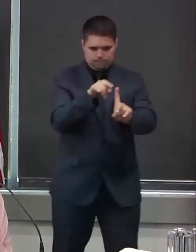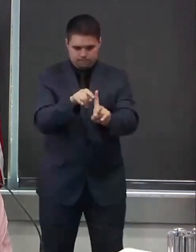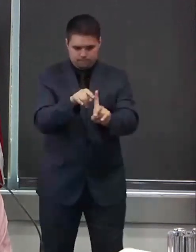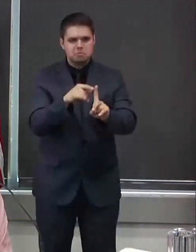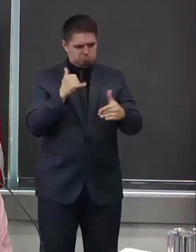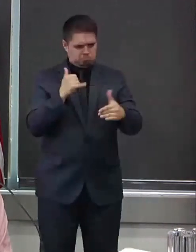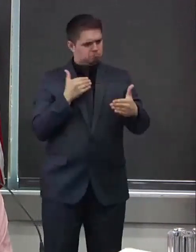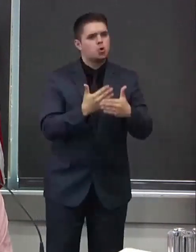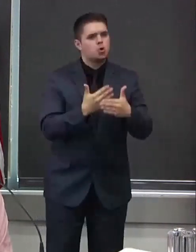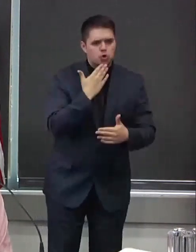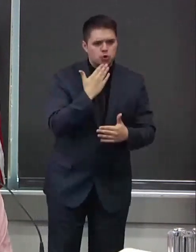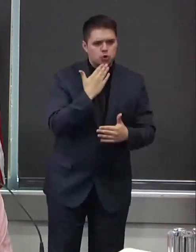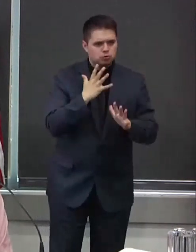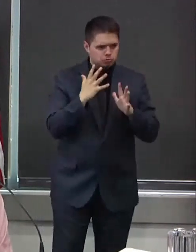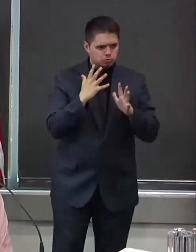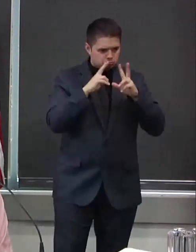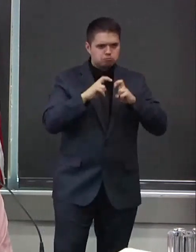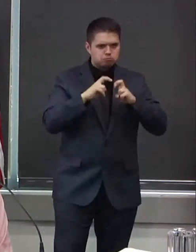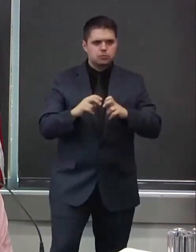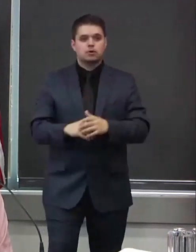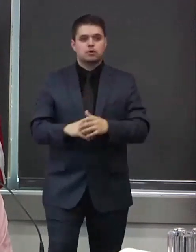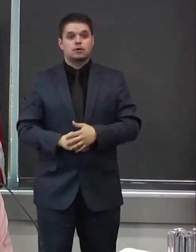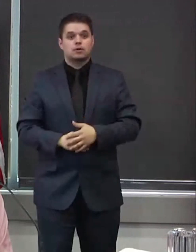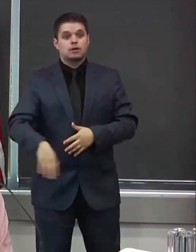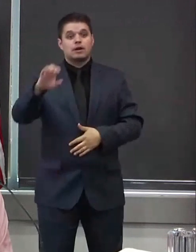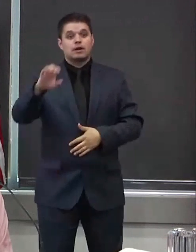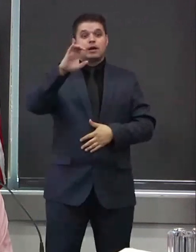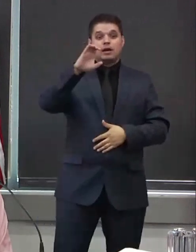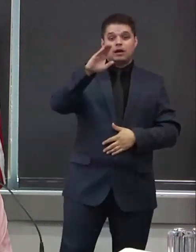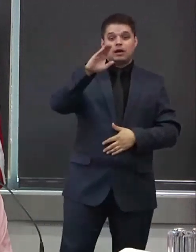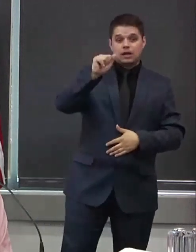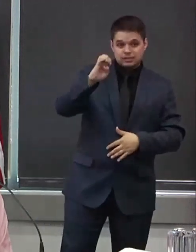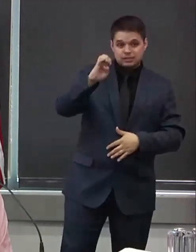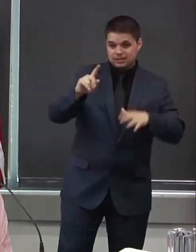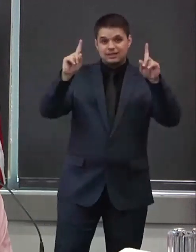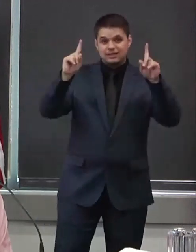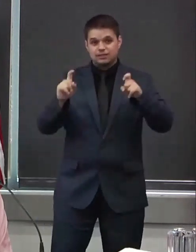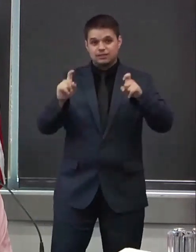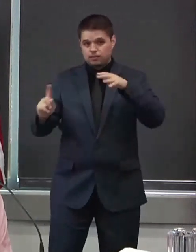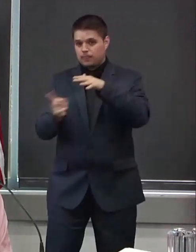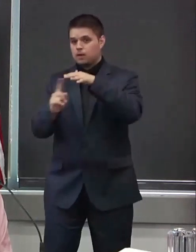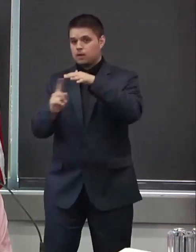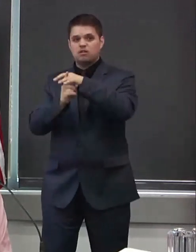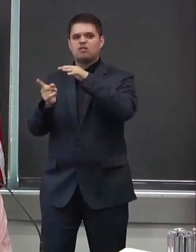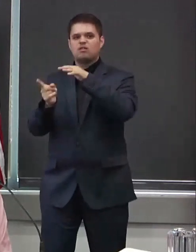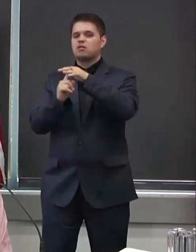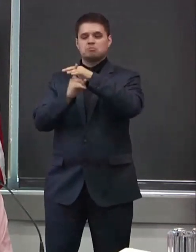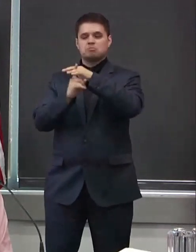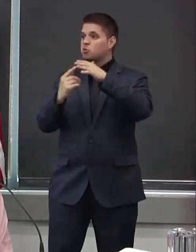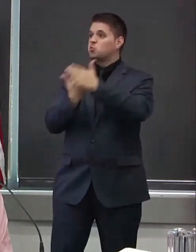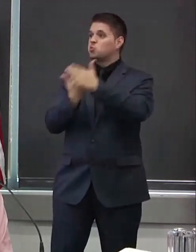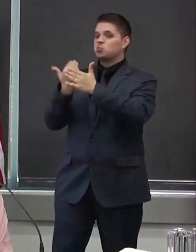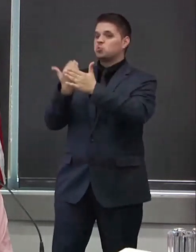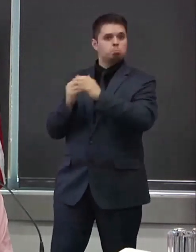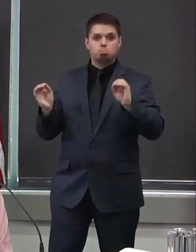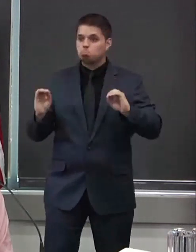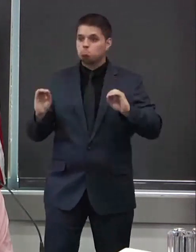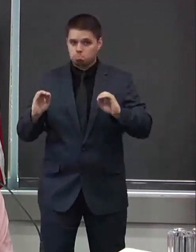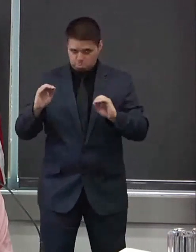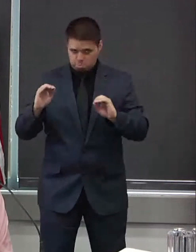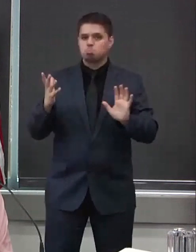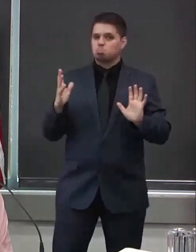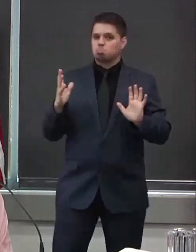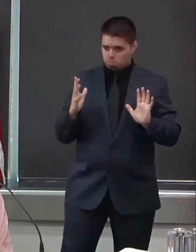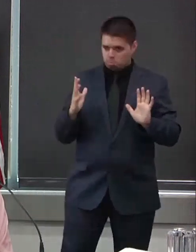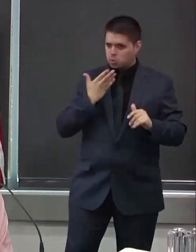in cases or the positivity in our tests. That means we're looking at a percentage. We want to see our cases come down